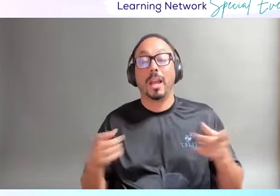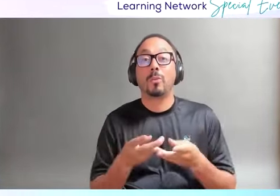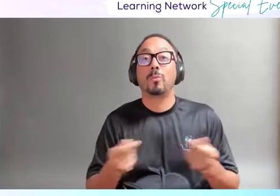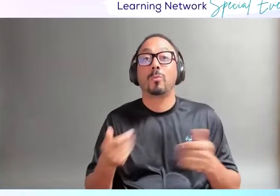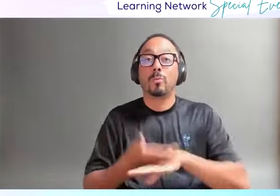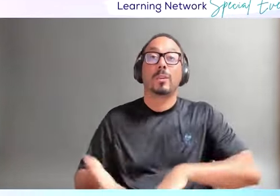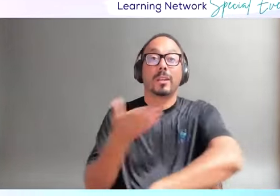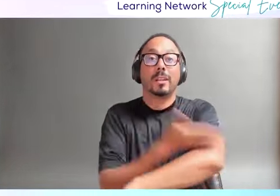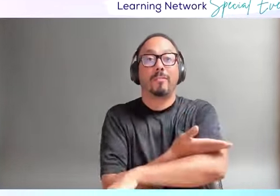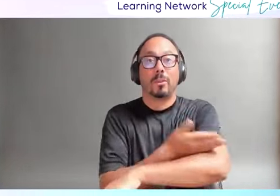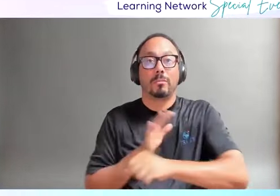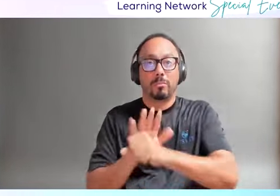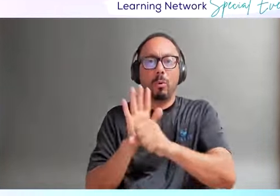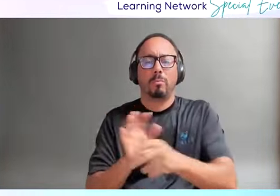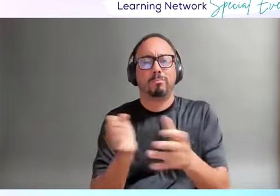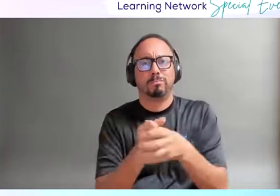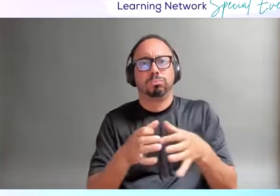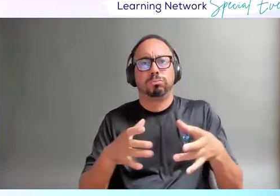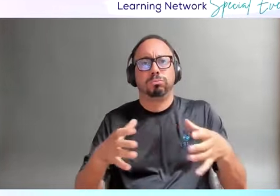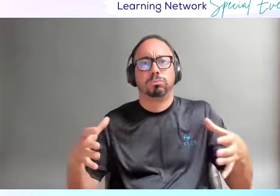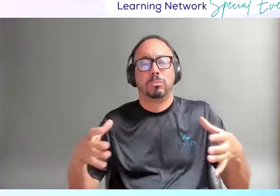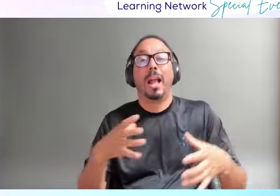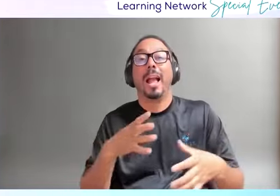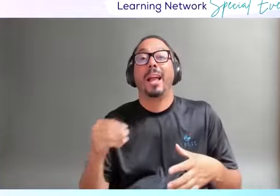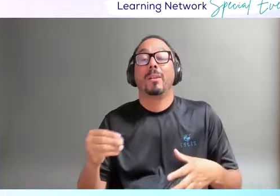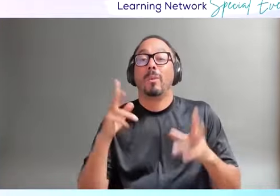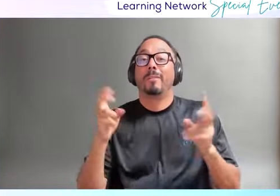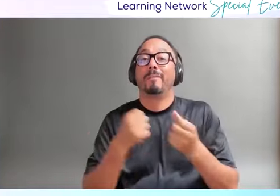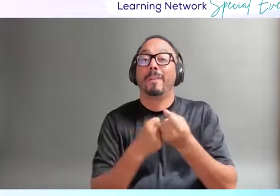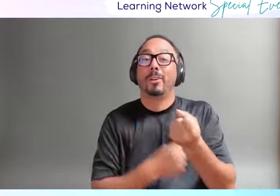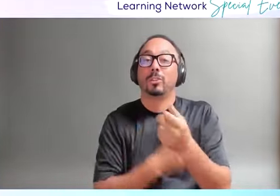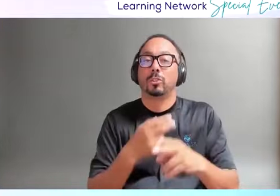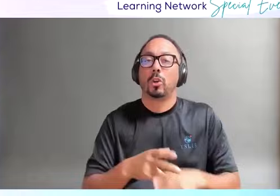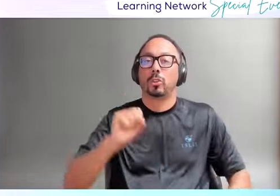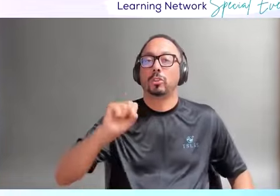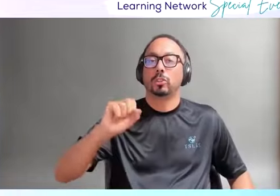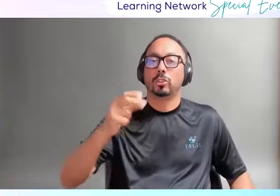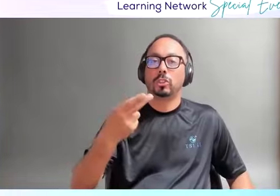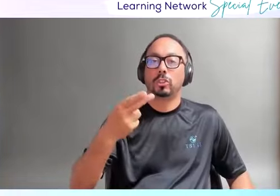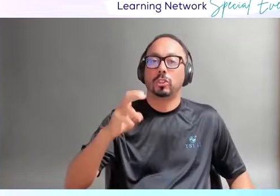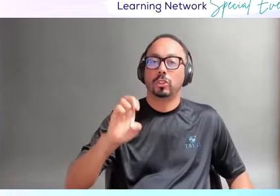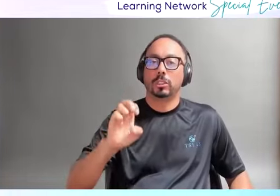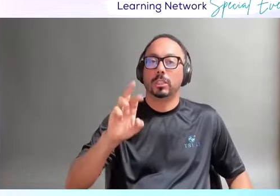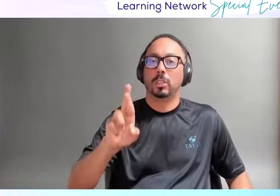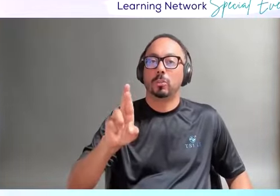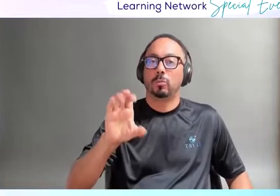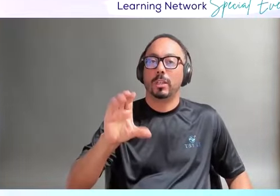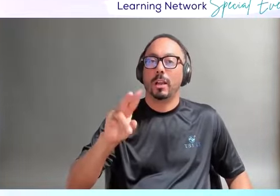at the moment. And the She Recovers Foundation, which has long roots in the USA, is